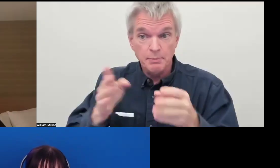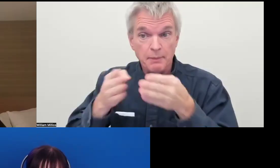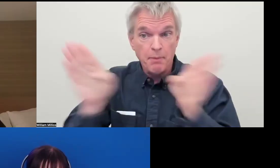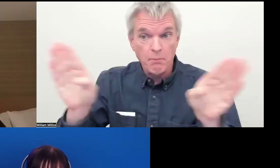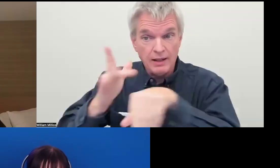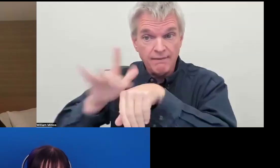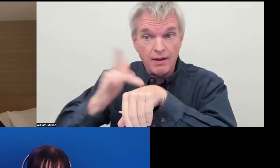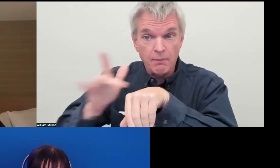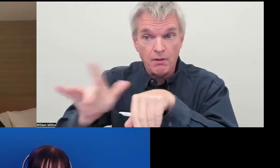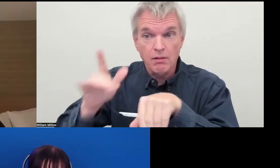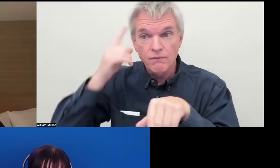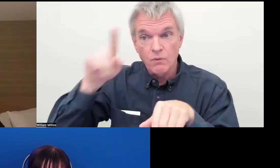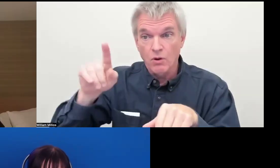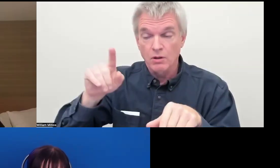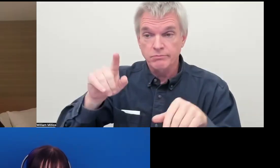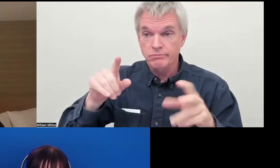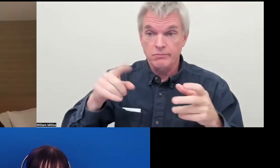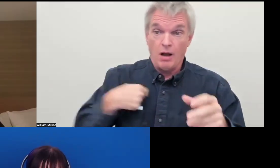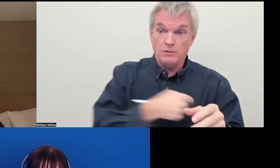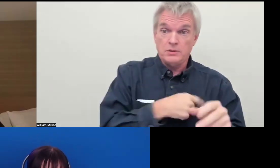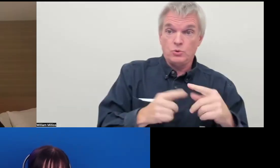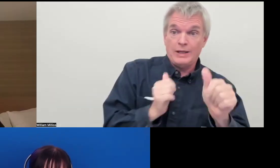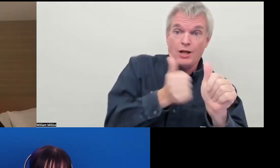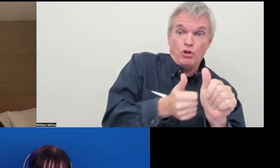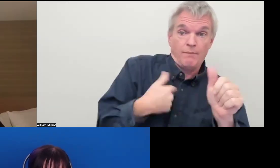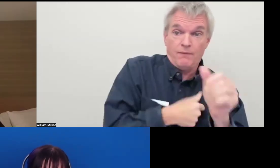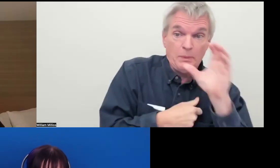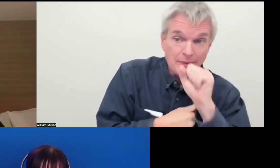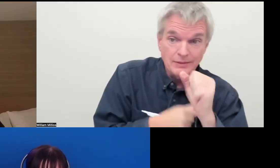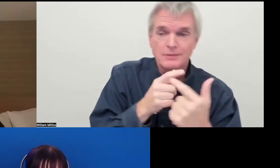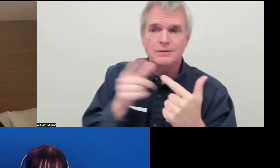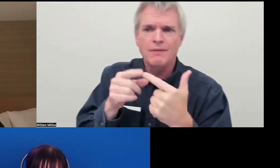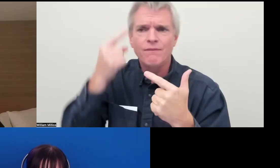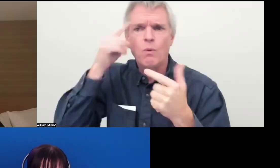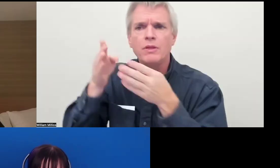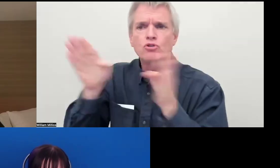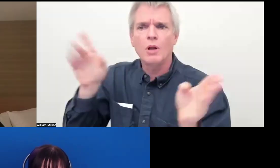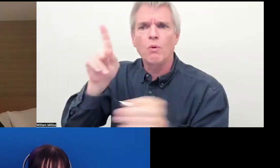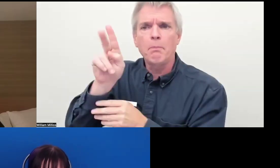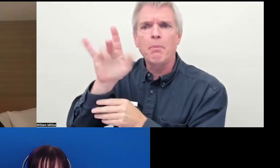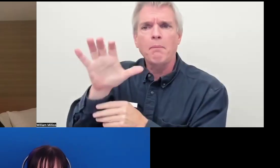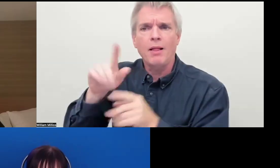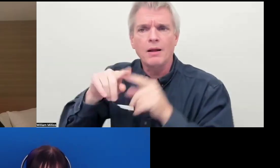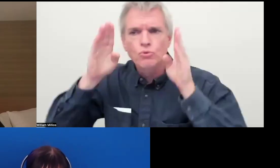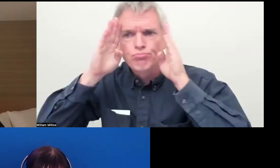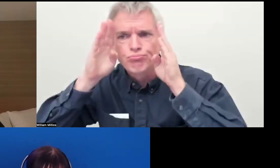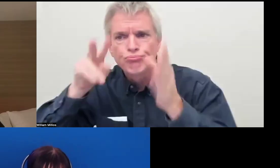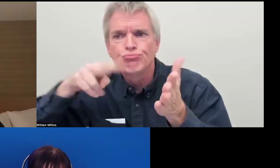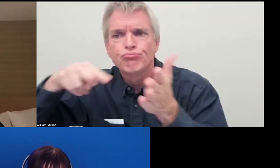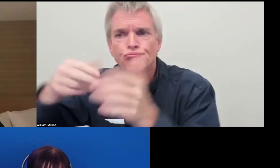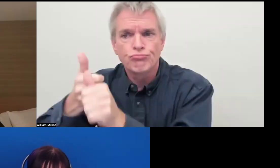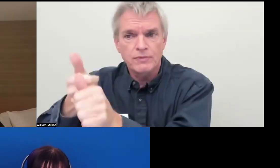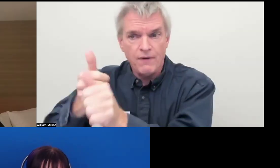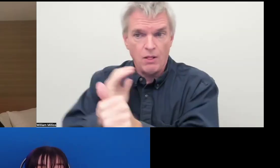from there and poll the public to see if they're available um, to catch up what you see if you're